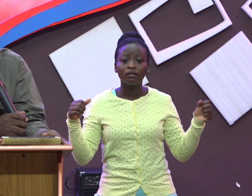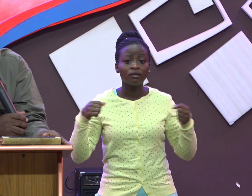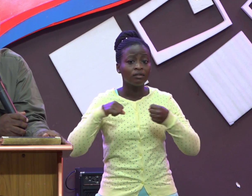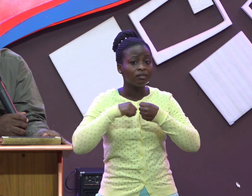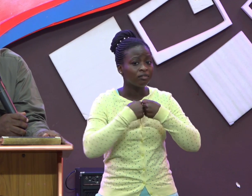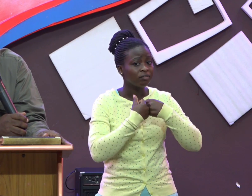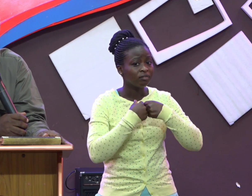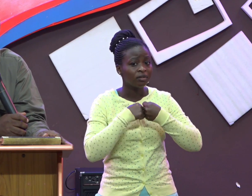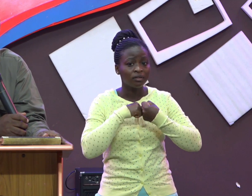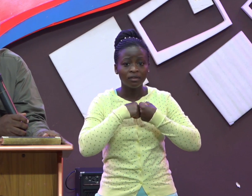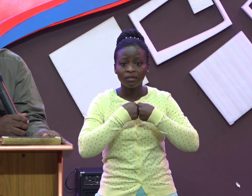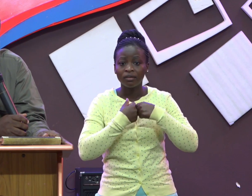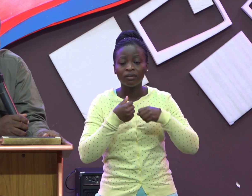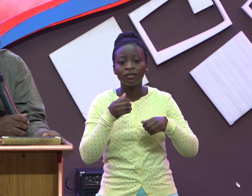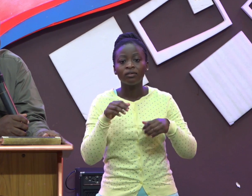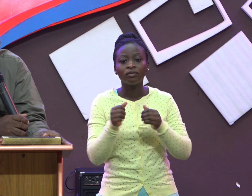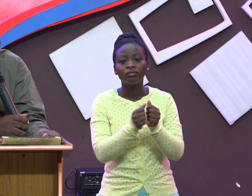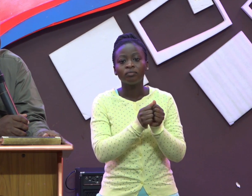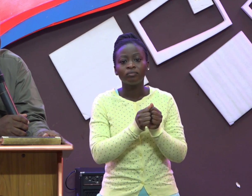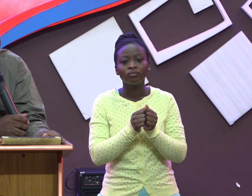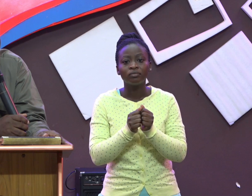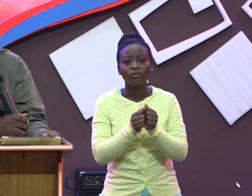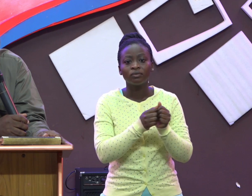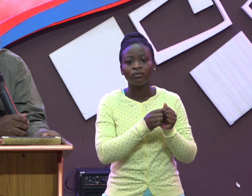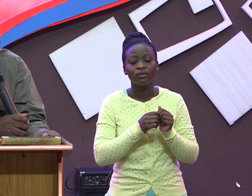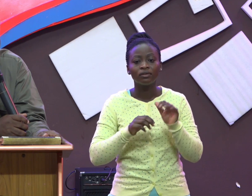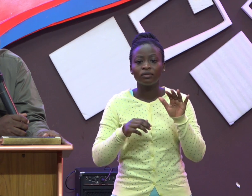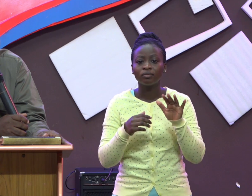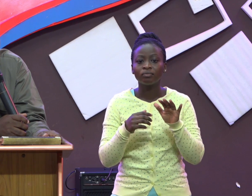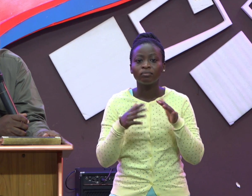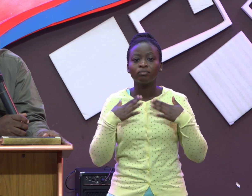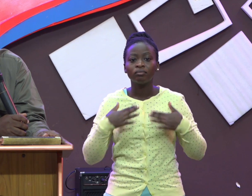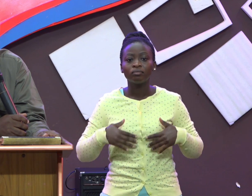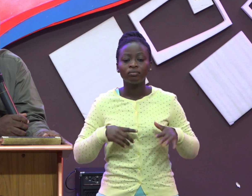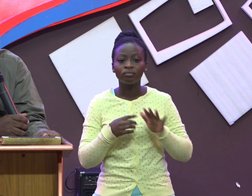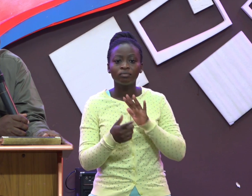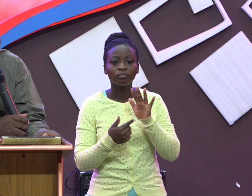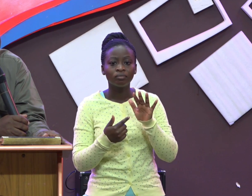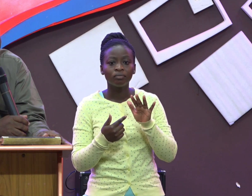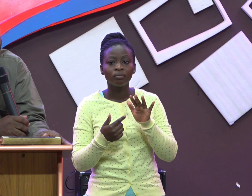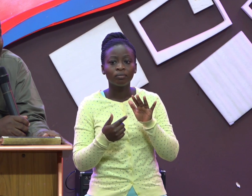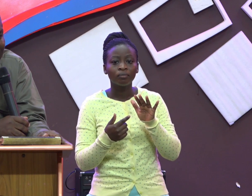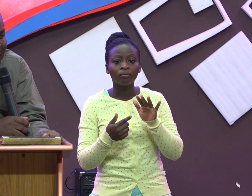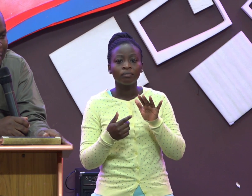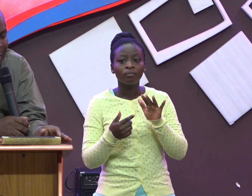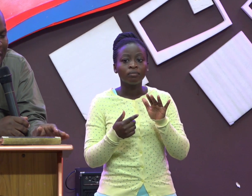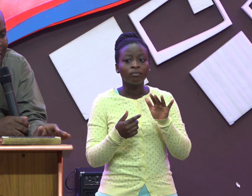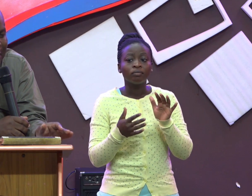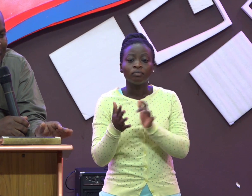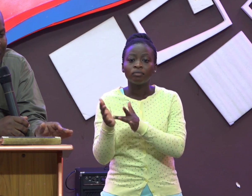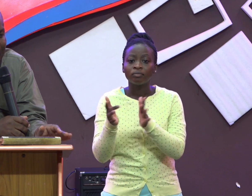You remain with your joy in all situations. And the Bible says in